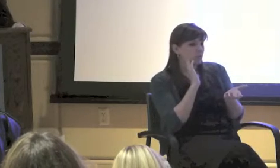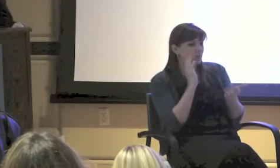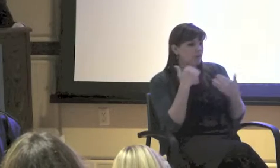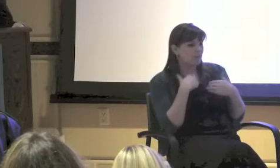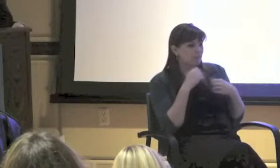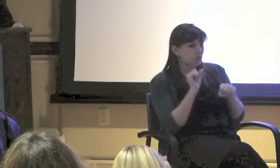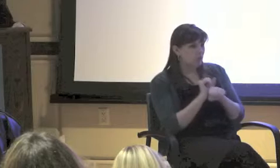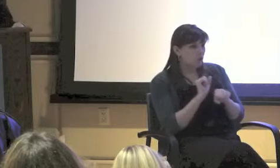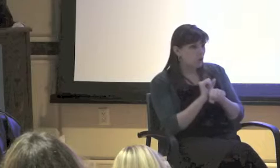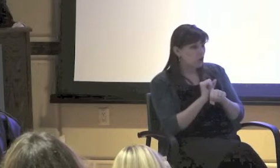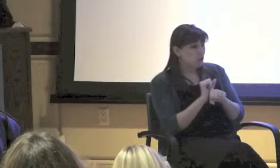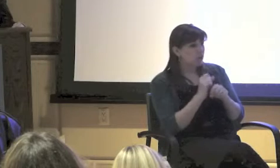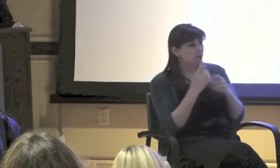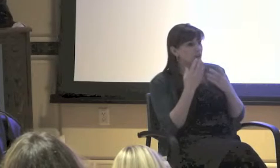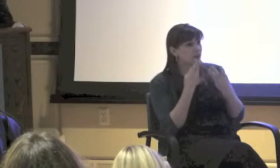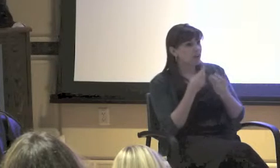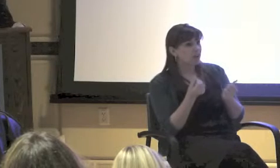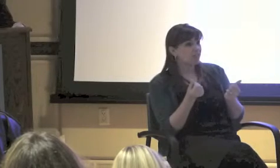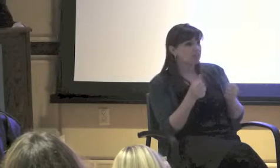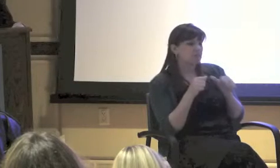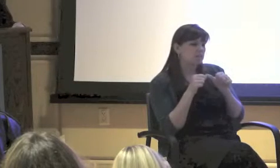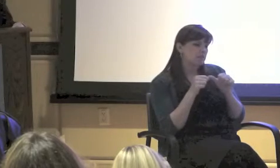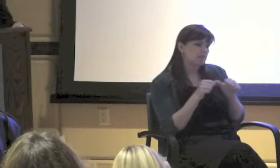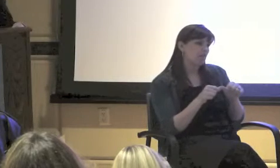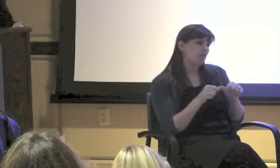this work done and recovering and still have